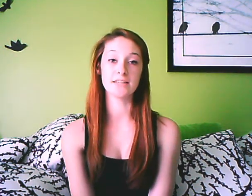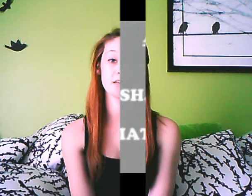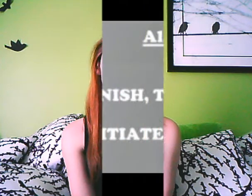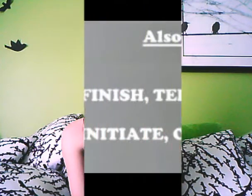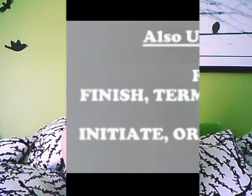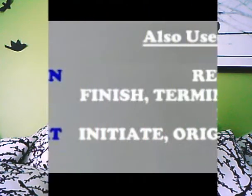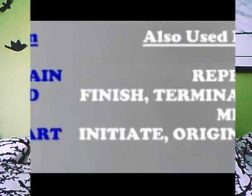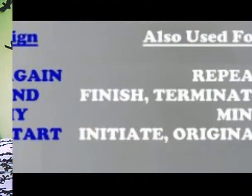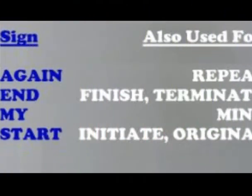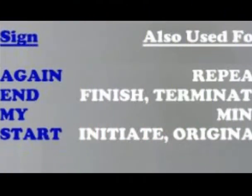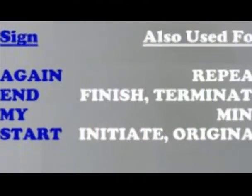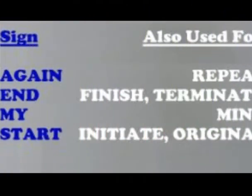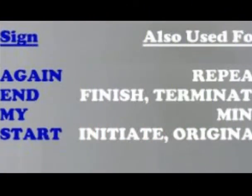ASL.